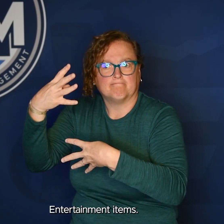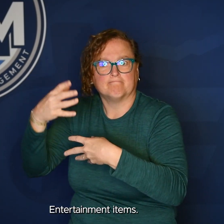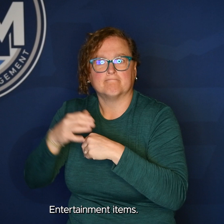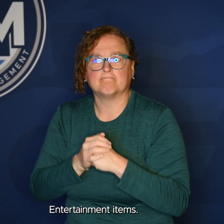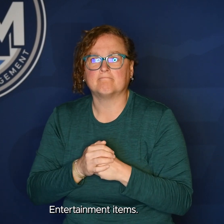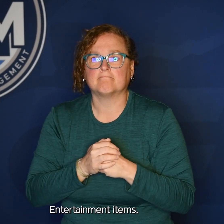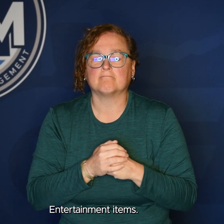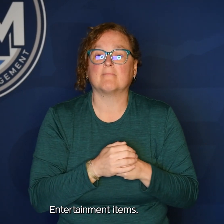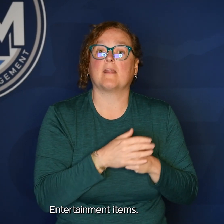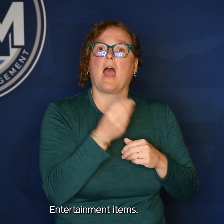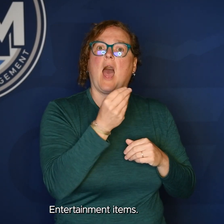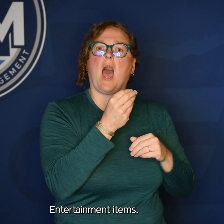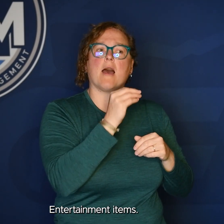entertainment items.